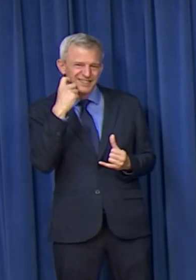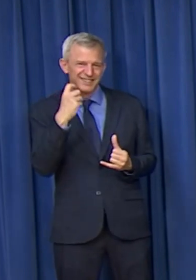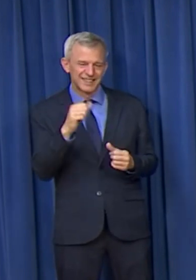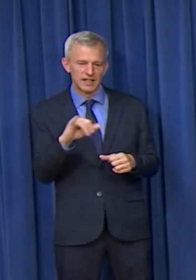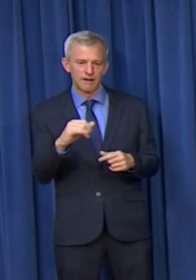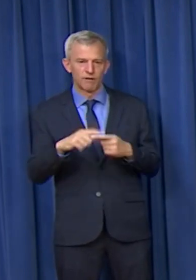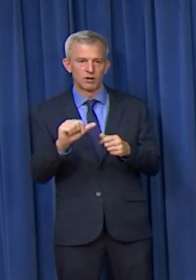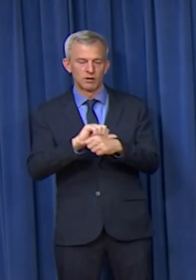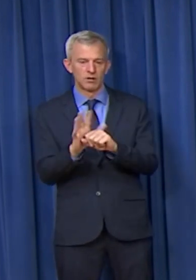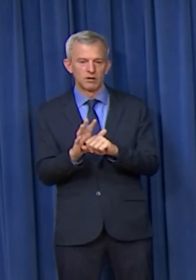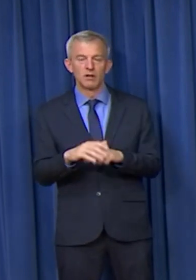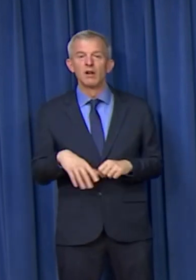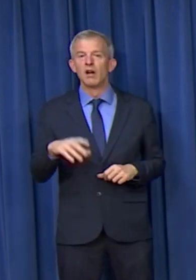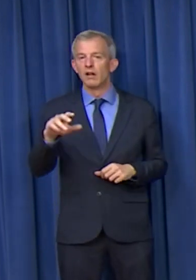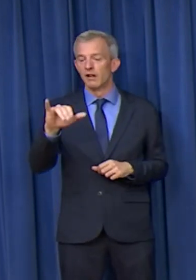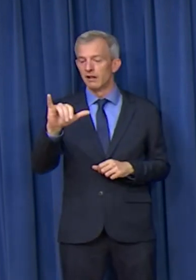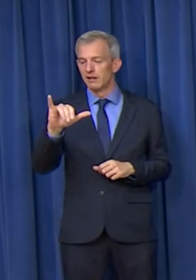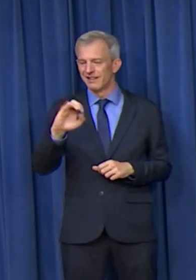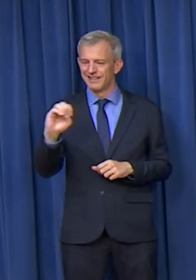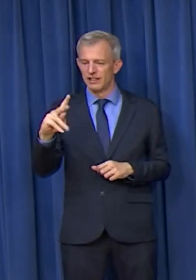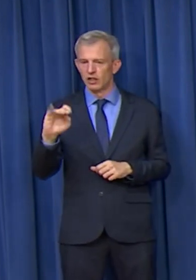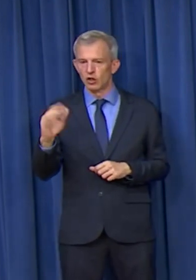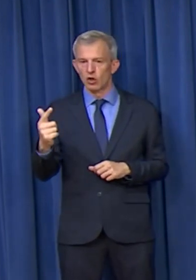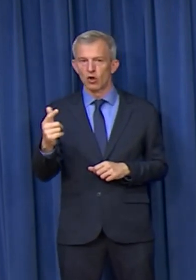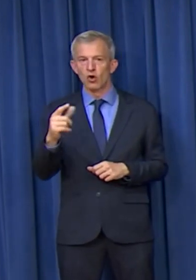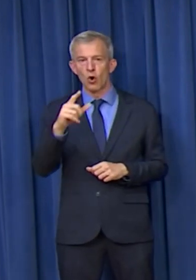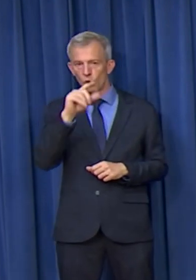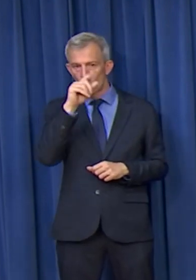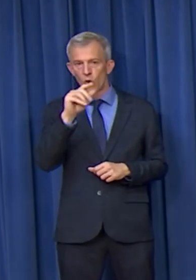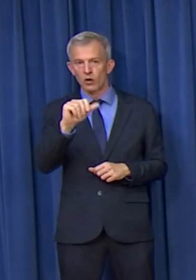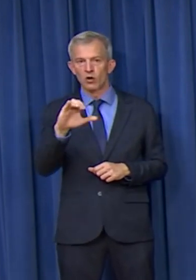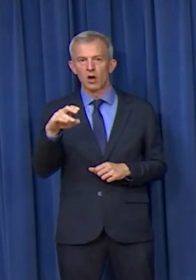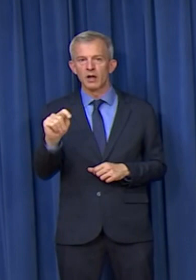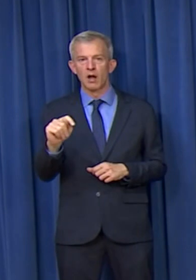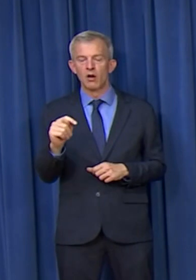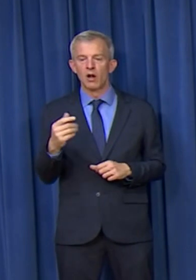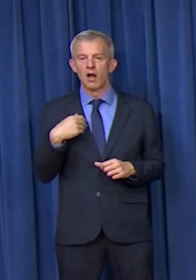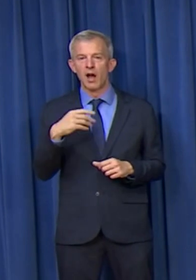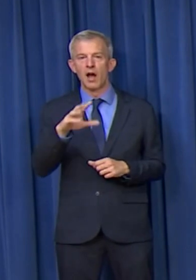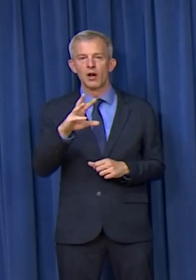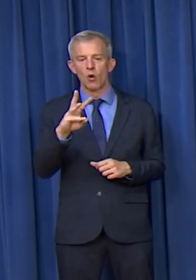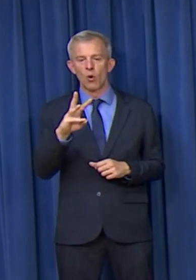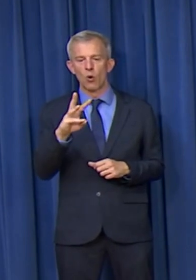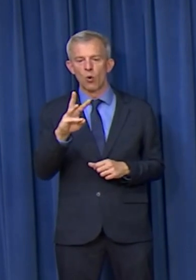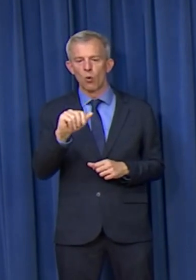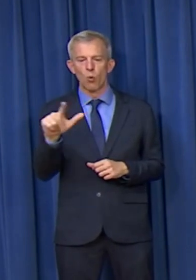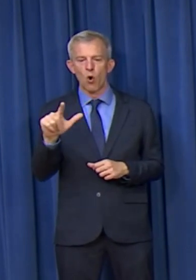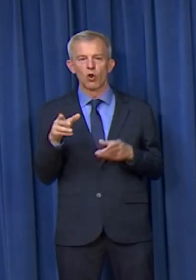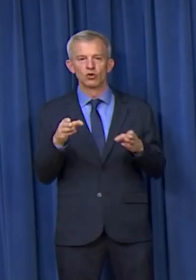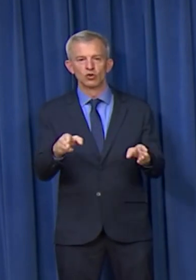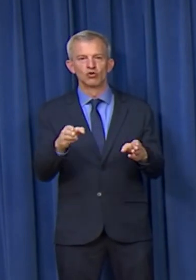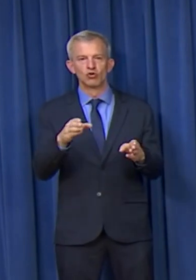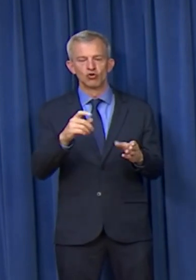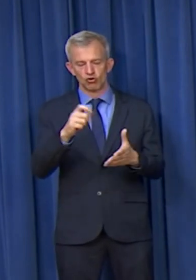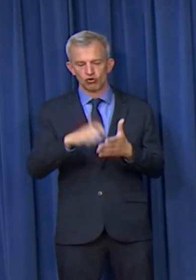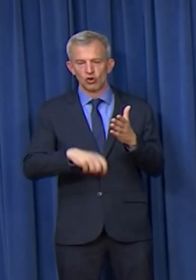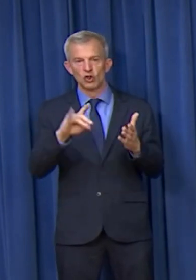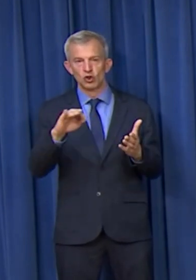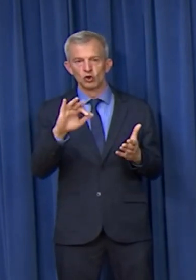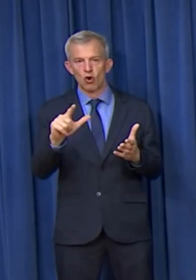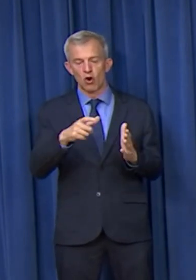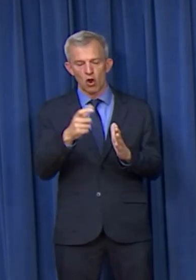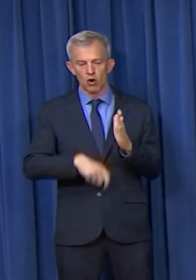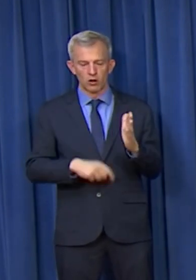account, Econ's Twitter account, shared a link of a Wall Street Journal article that, and the link misleadingly